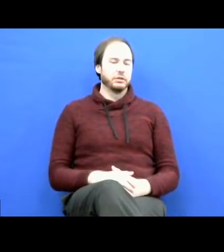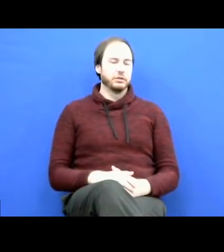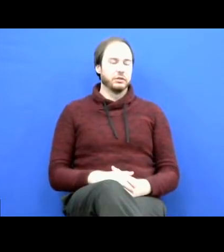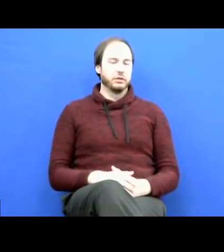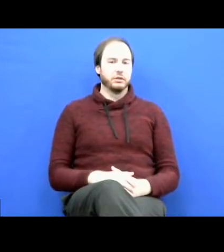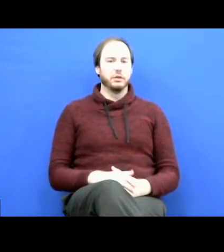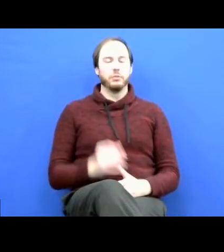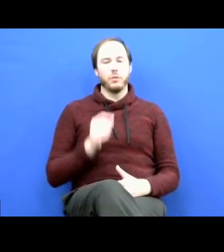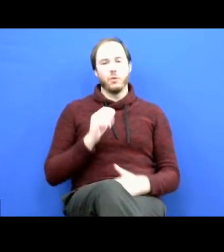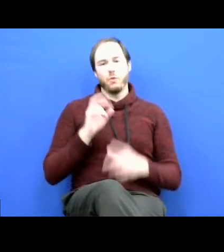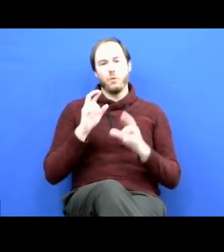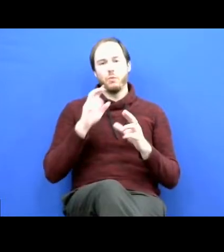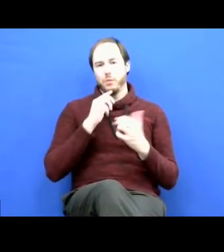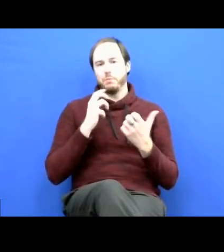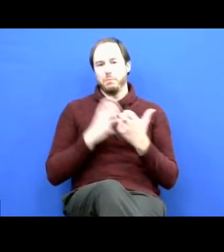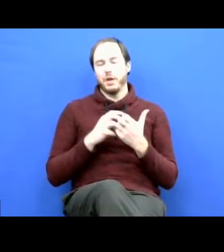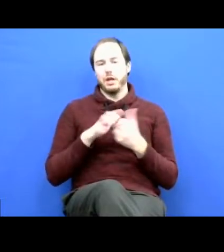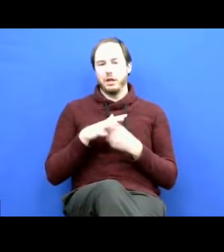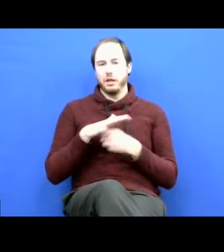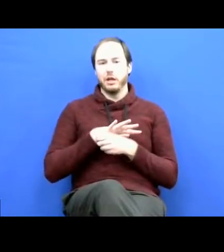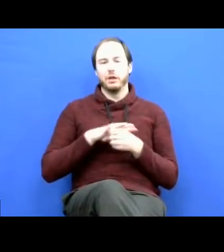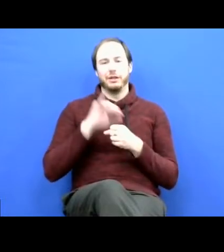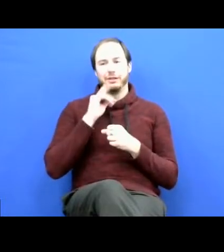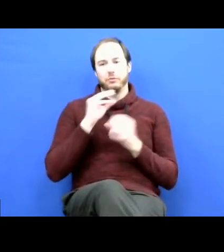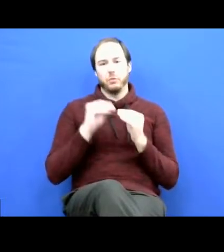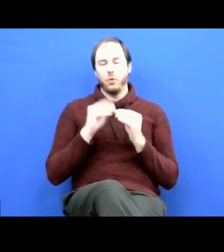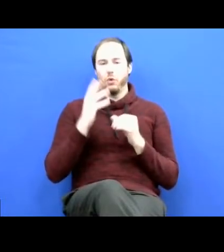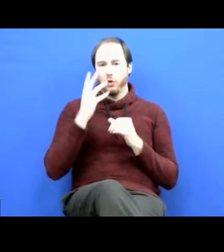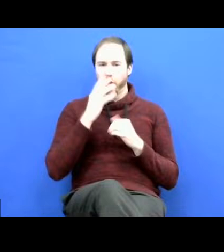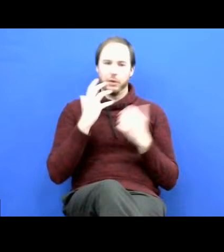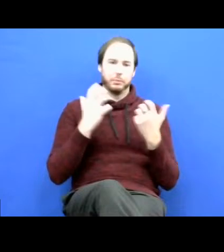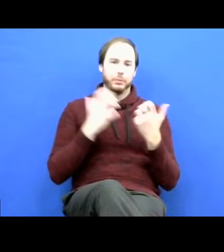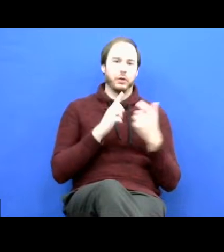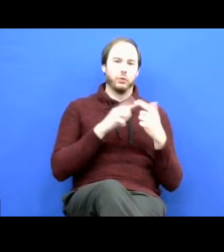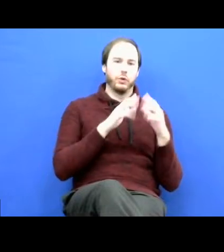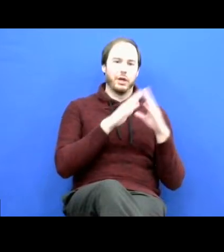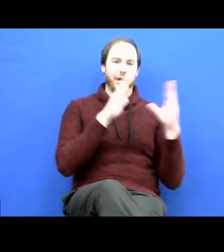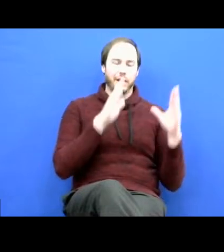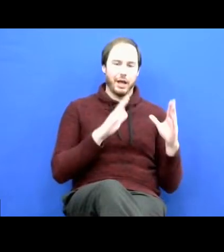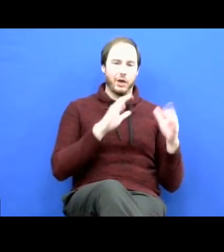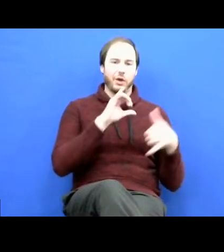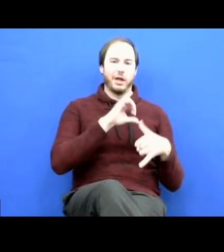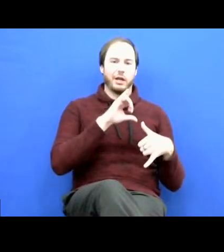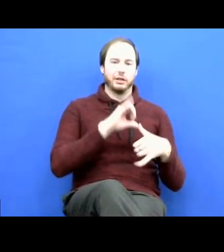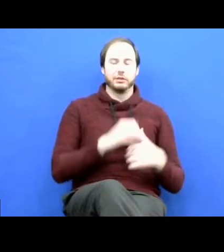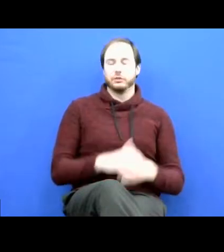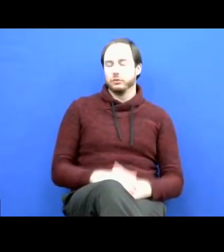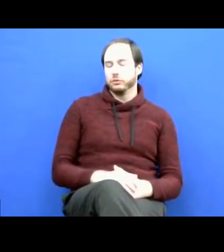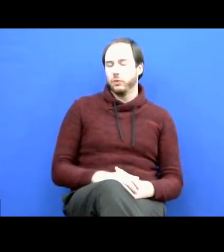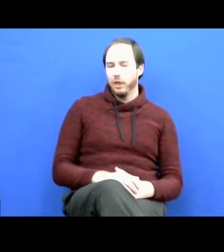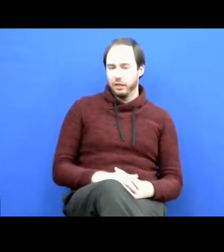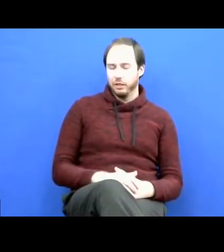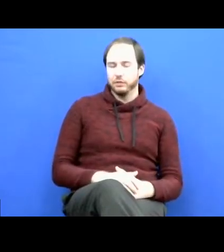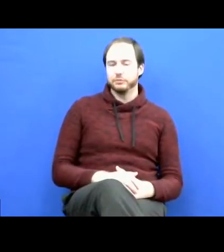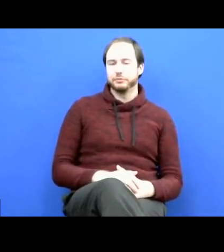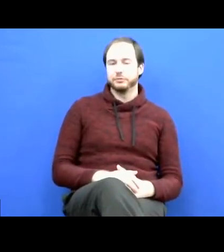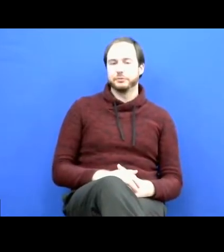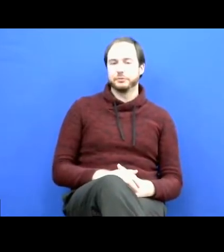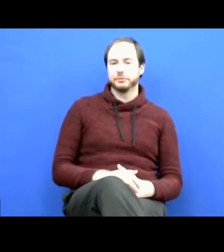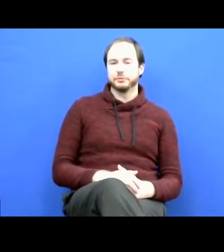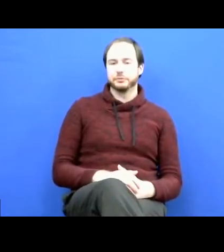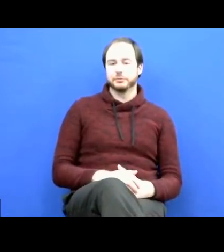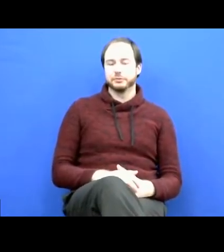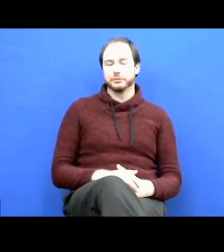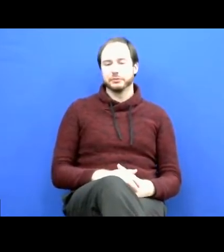and have it be more of a house type height than that. Well, like I said, from a standpoint in